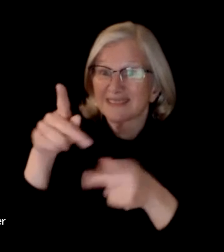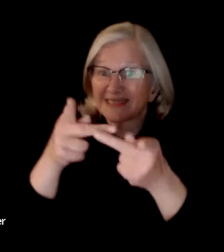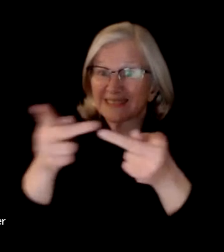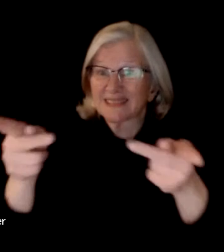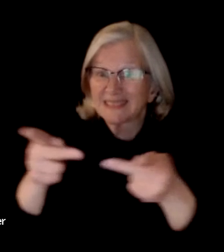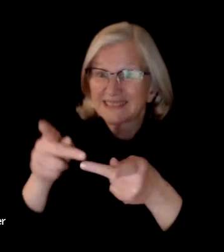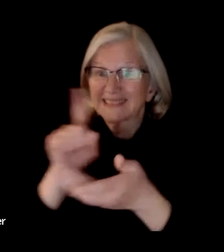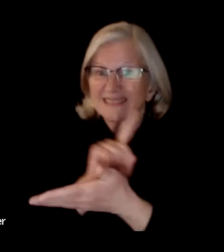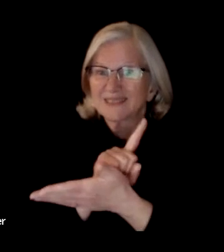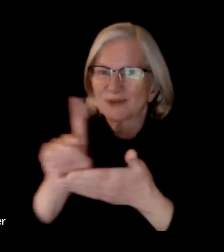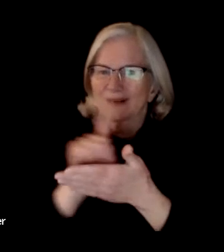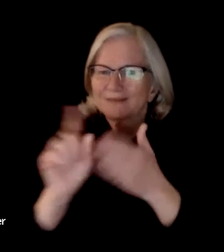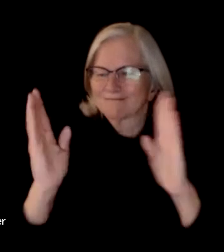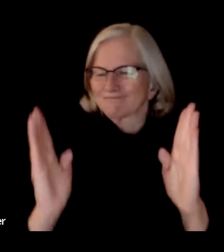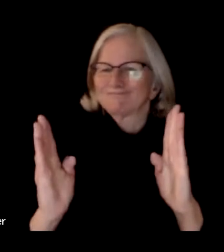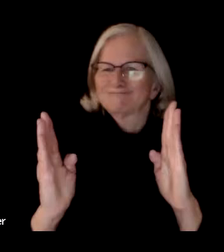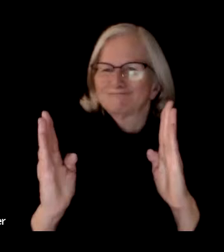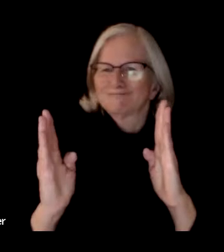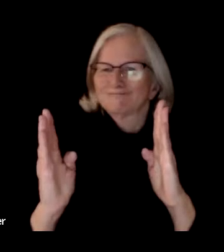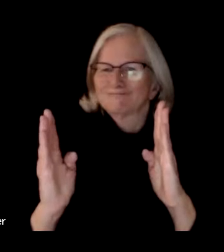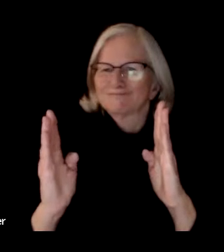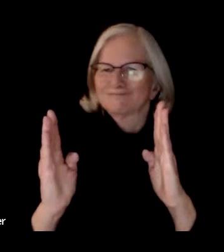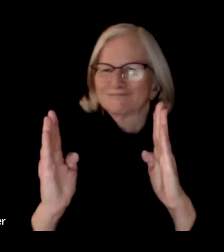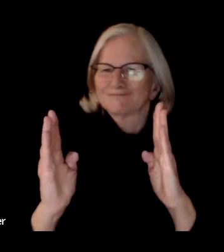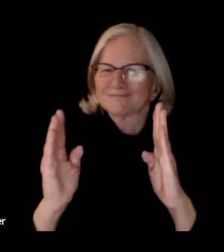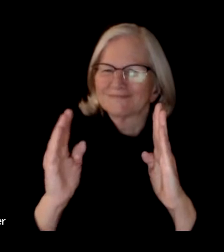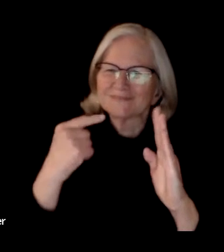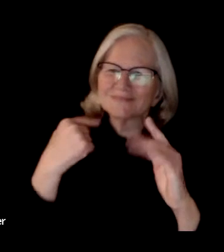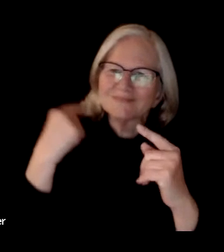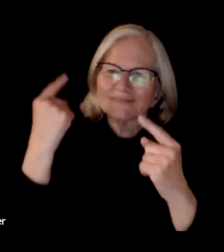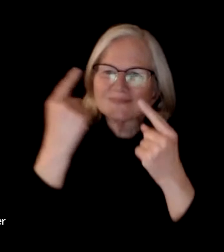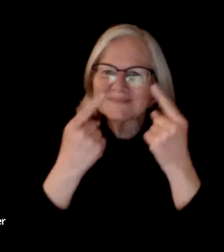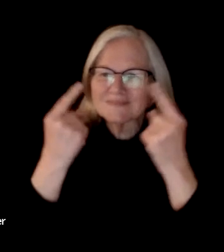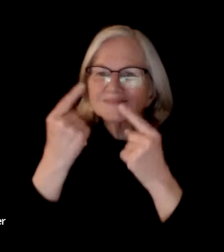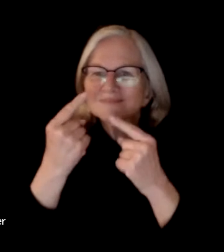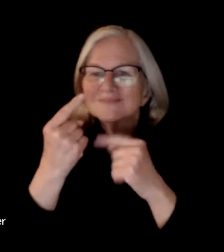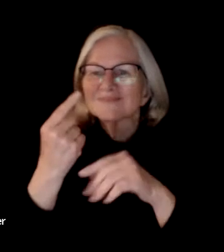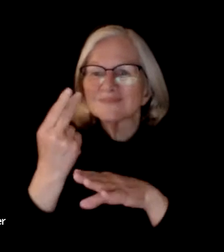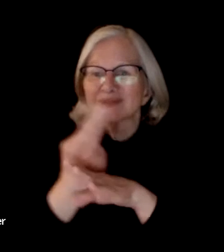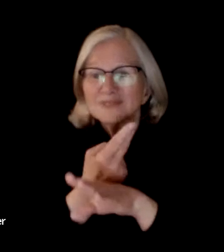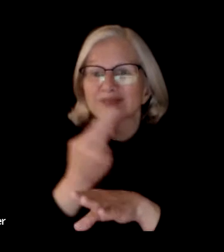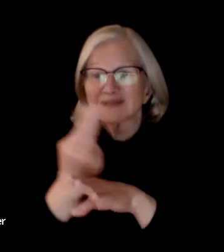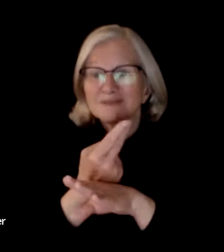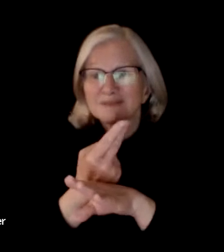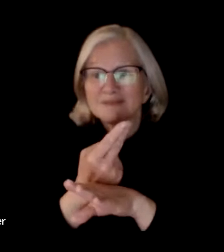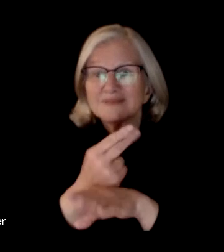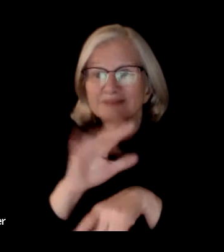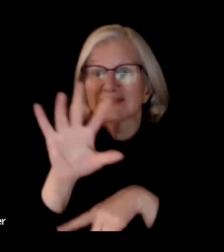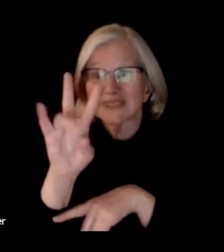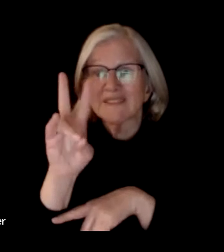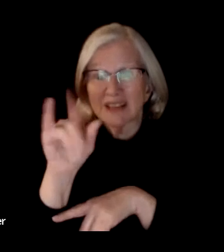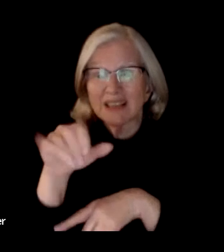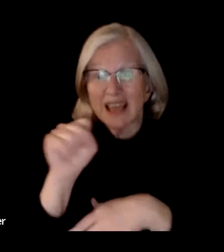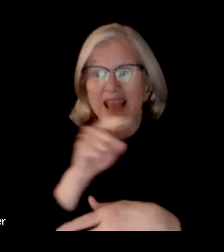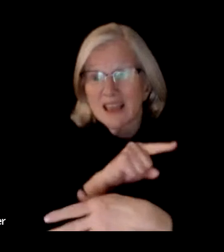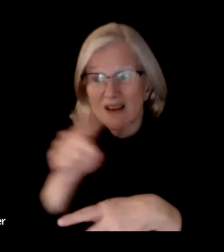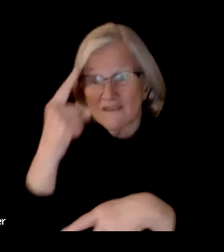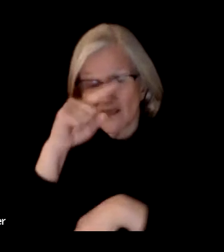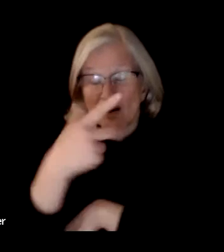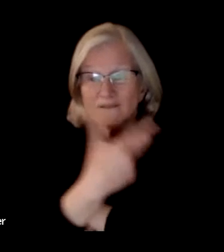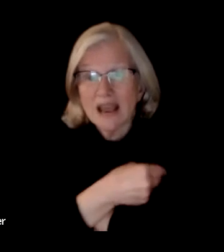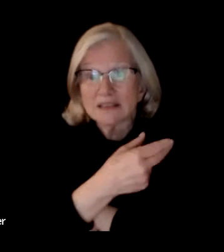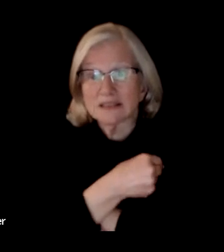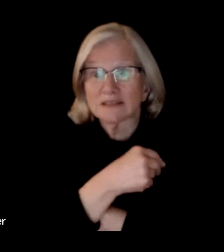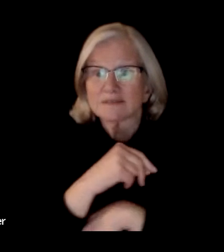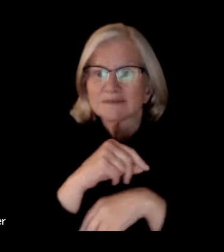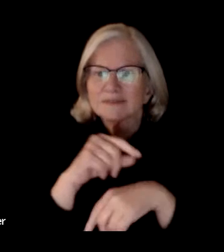we will encourage our partners to consider, is to utilize 7 days a week for vaccinating. And we're still